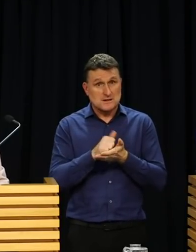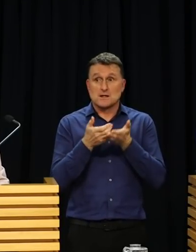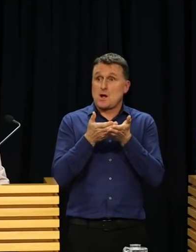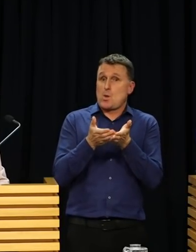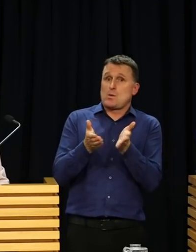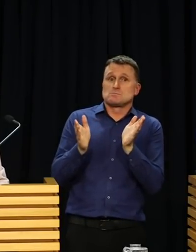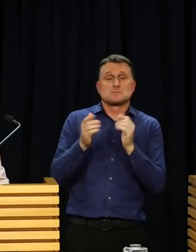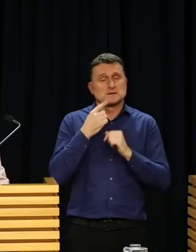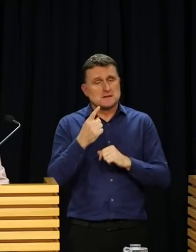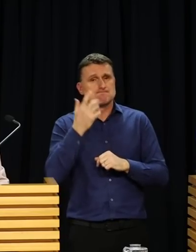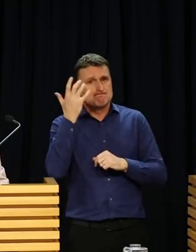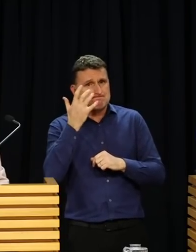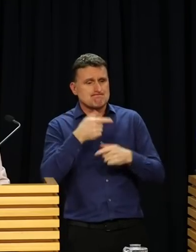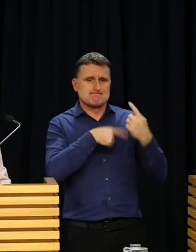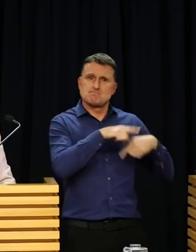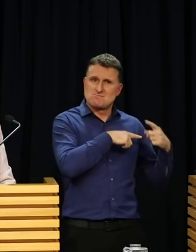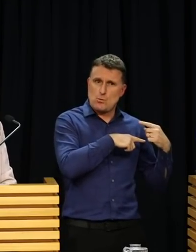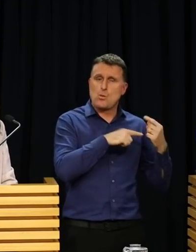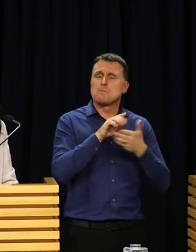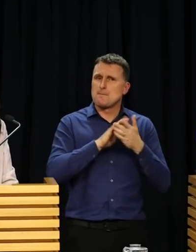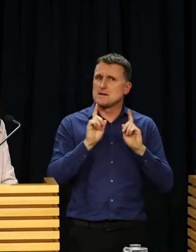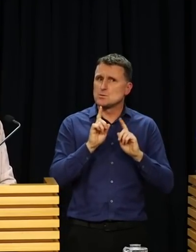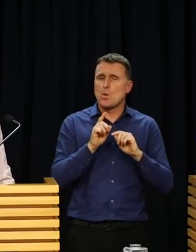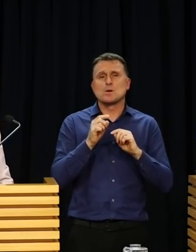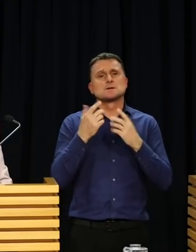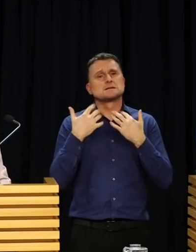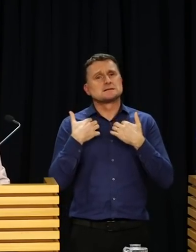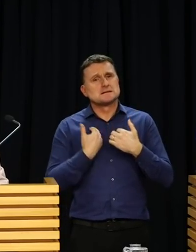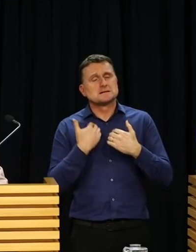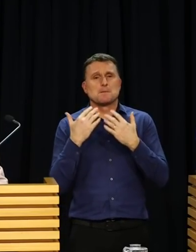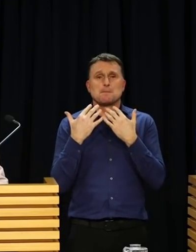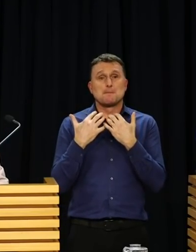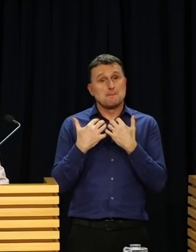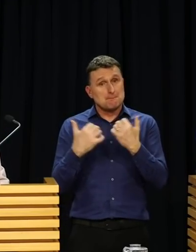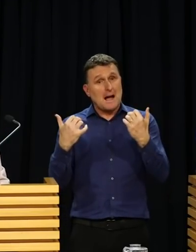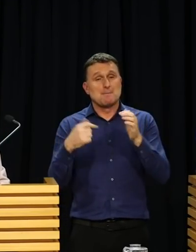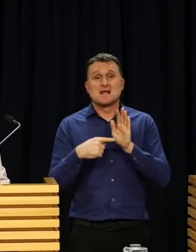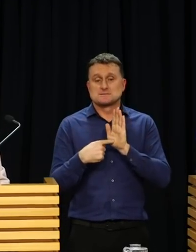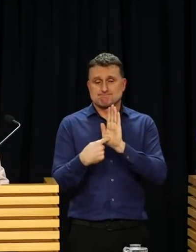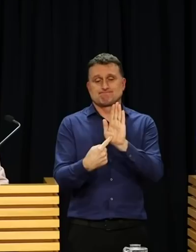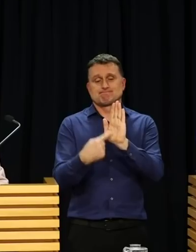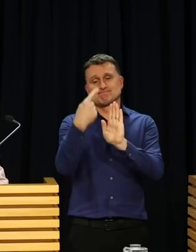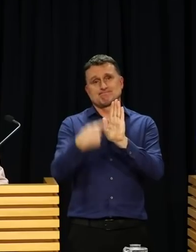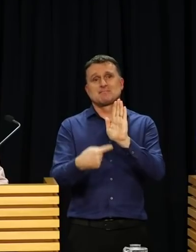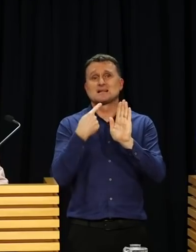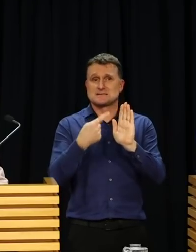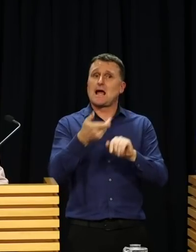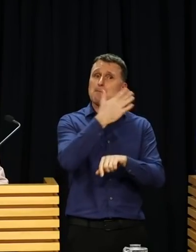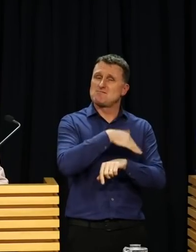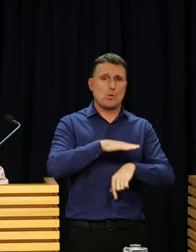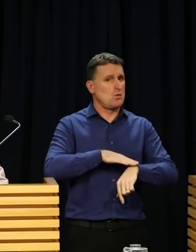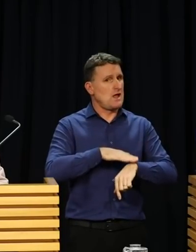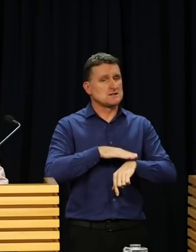to address the long-standing calls for there to be a public and an unwavering statement that the Dawn Raids were